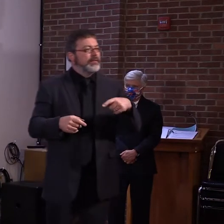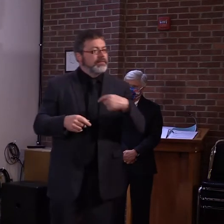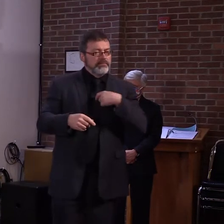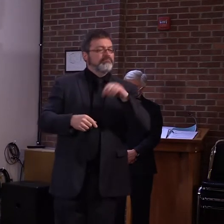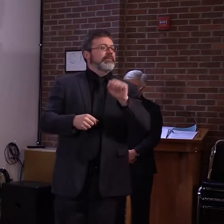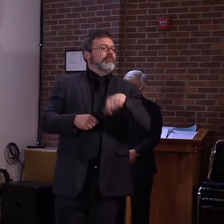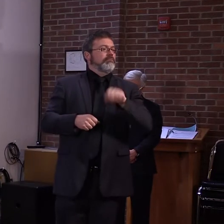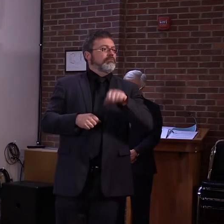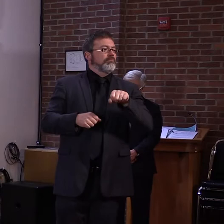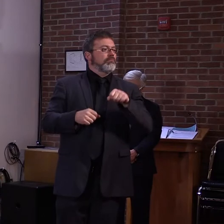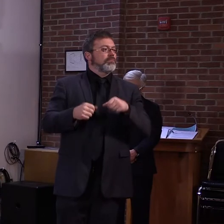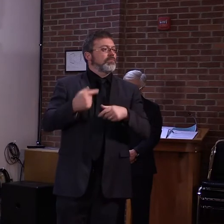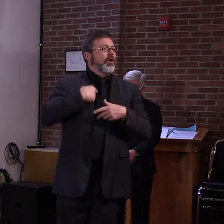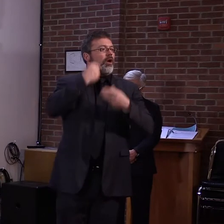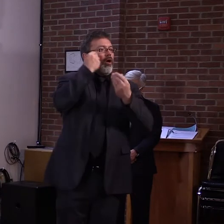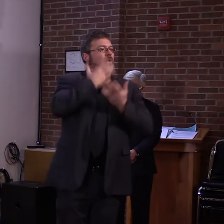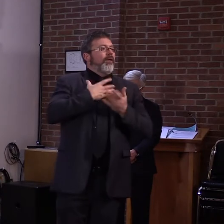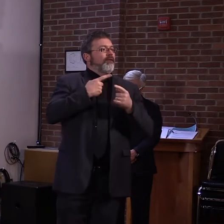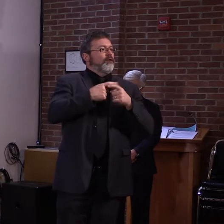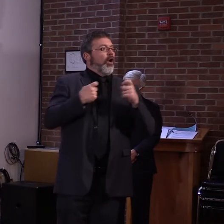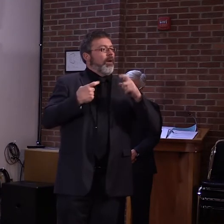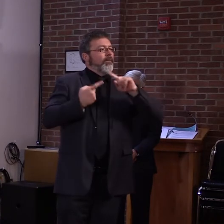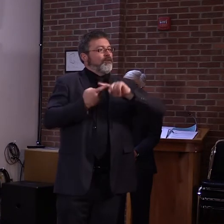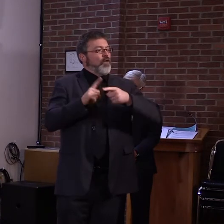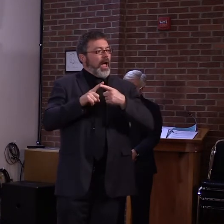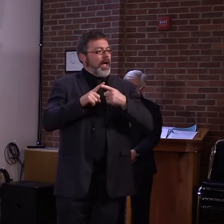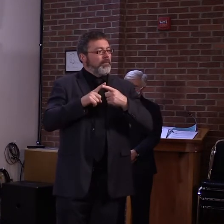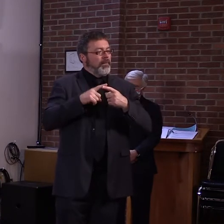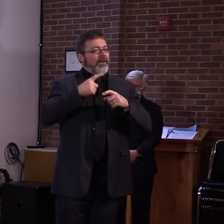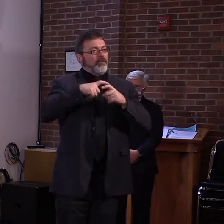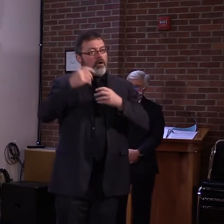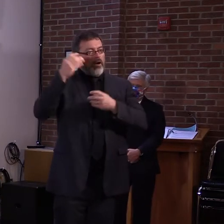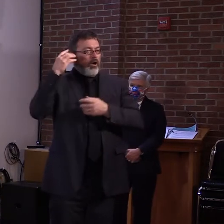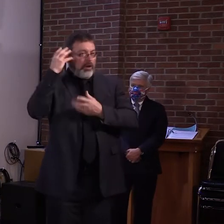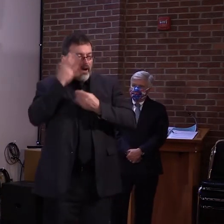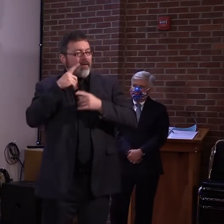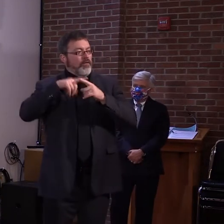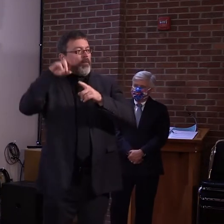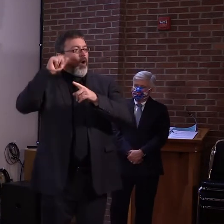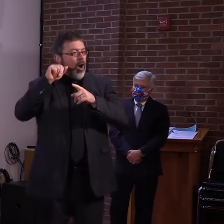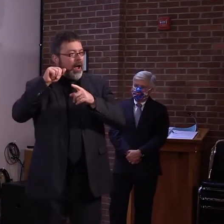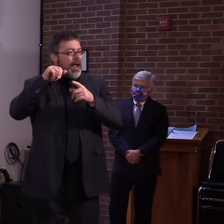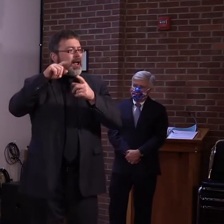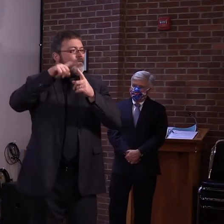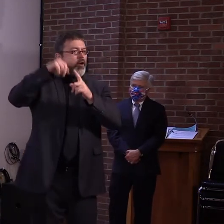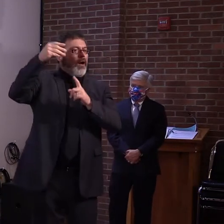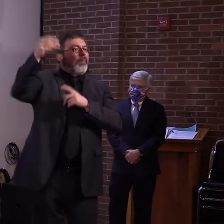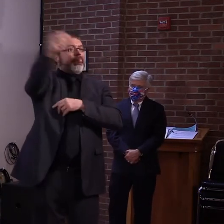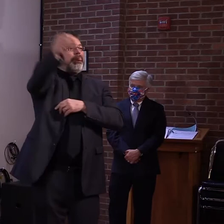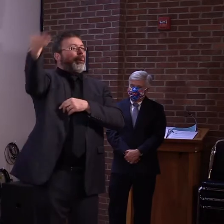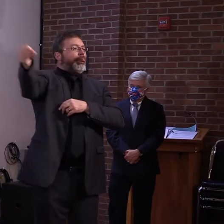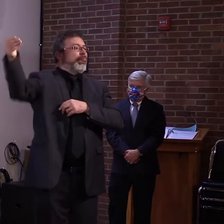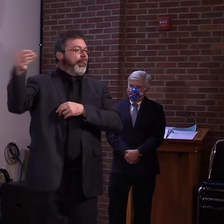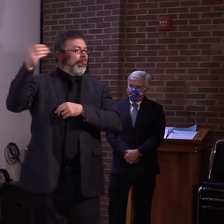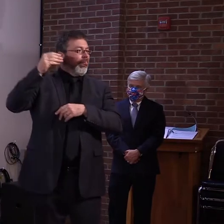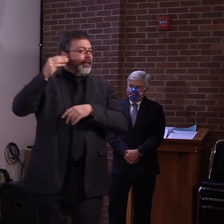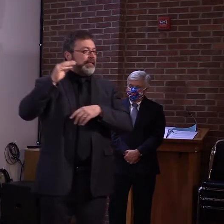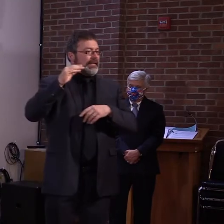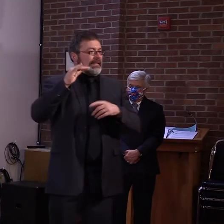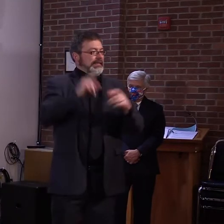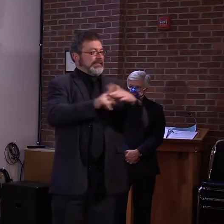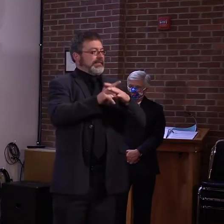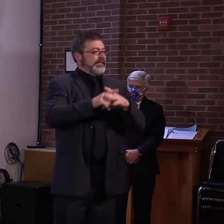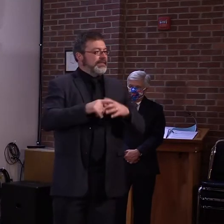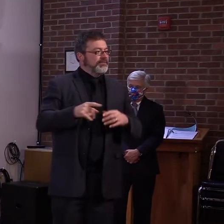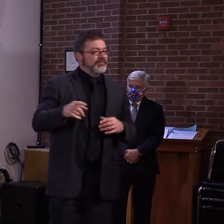friend who heard from an RA that there's an outbreak on Redstone campus. Yeah, I don't think